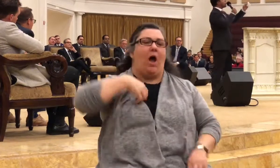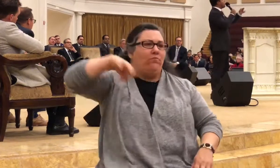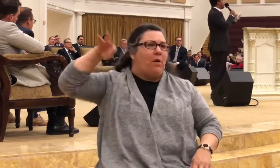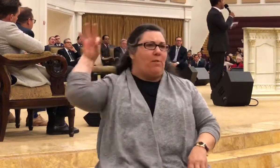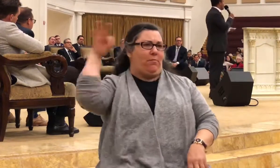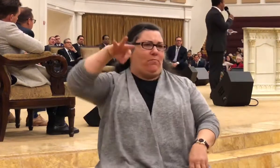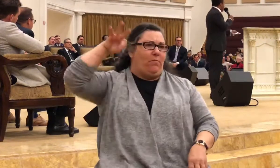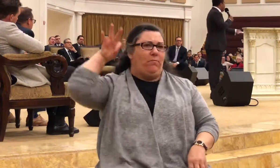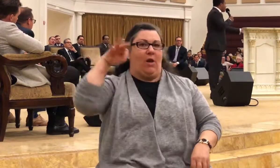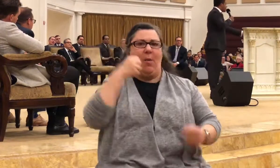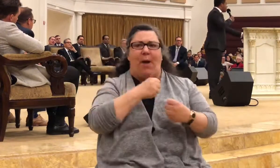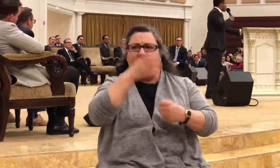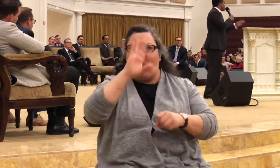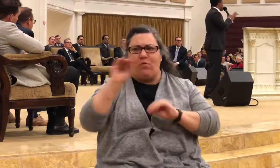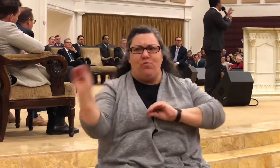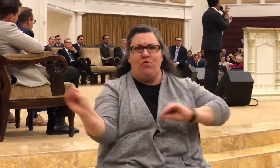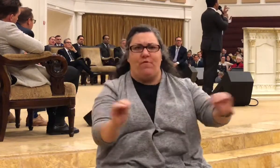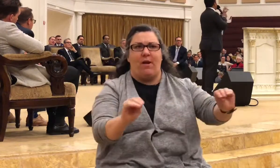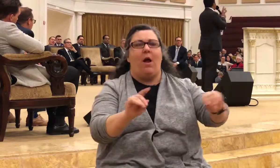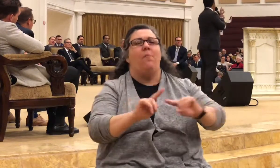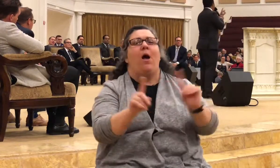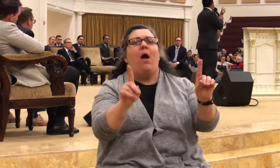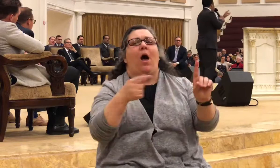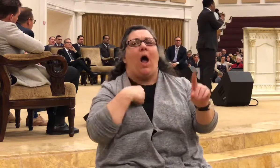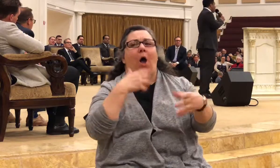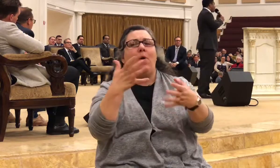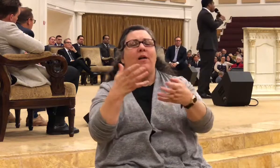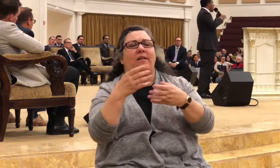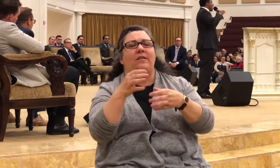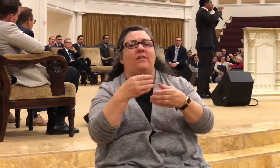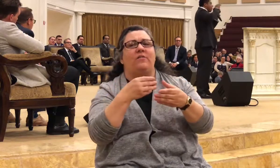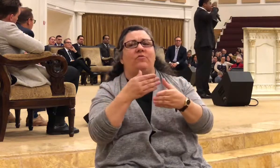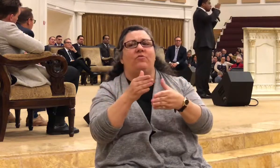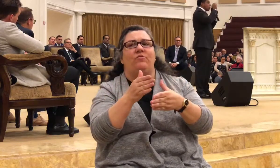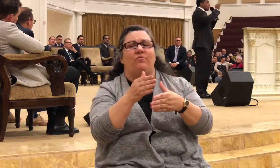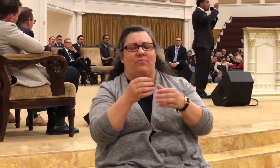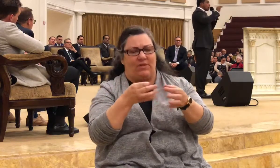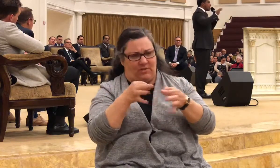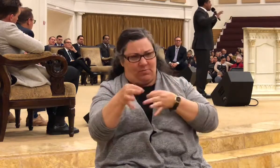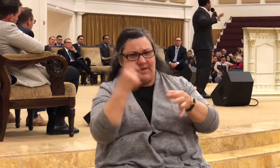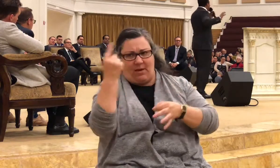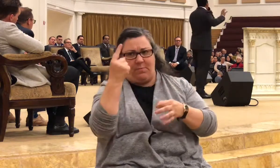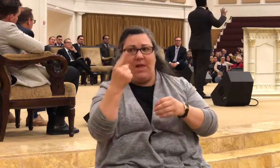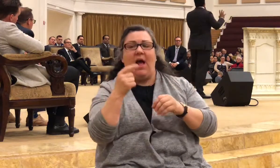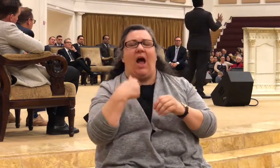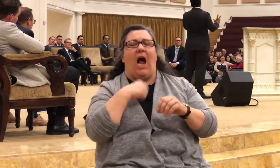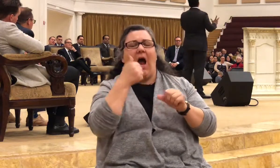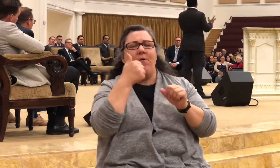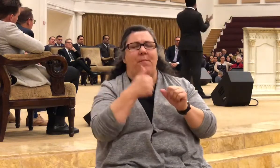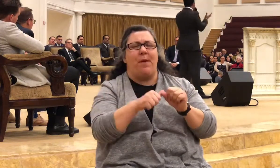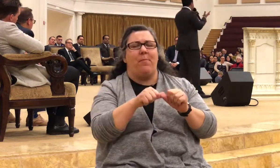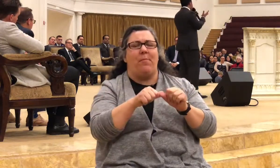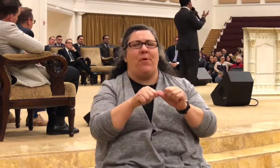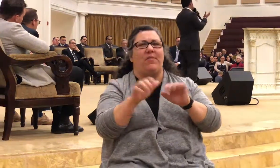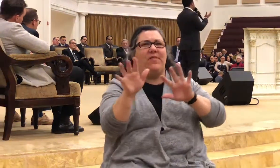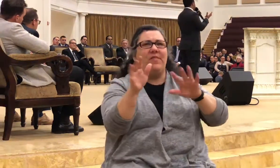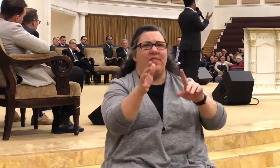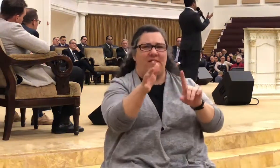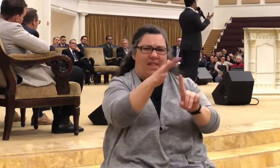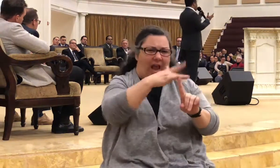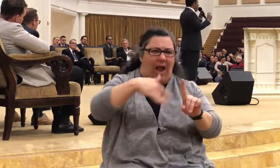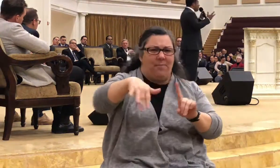power of God was moving. But I want to share something about that service. And I remember so clearly the atmosphere in that